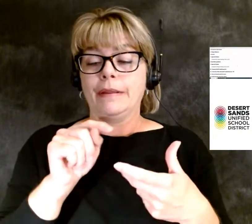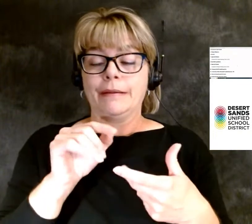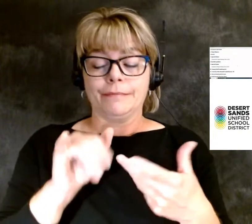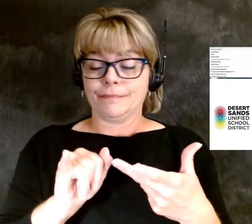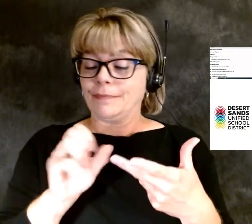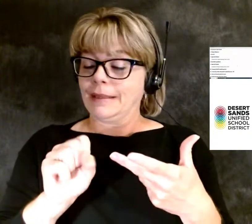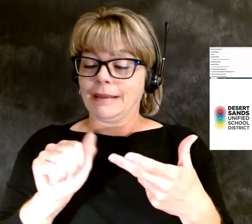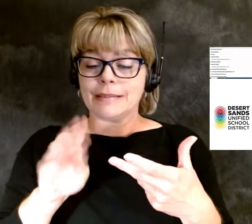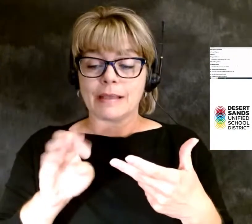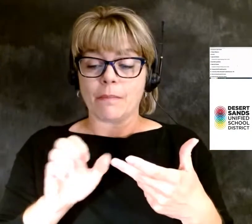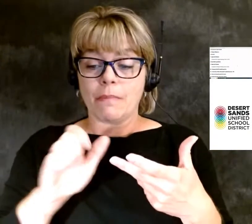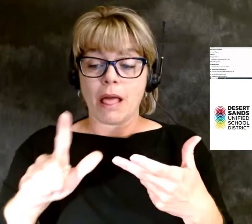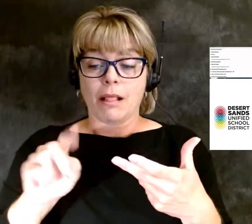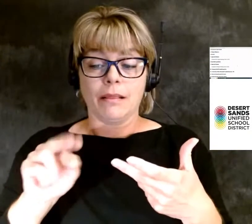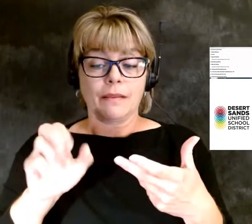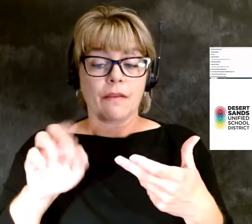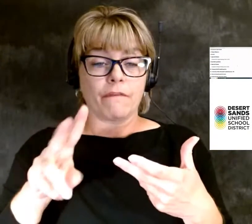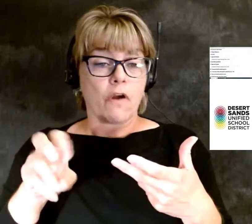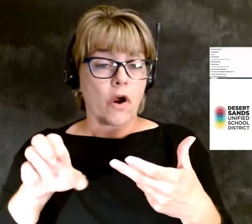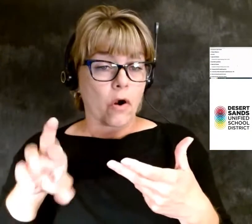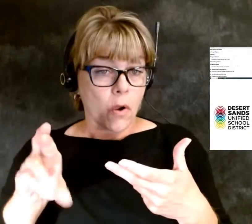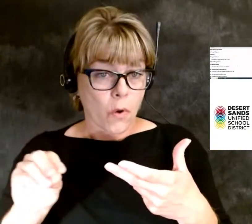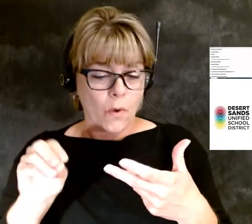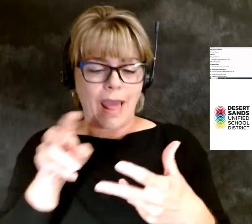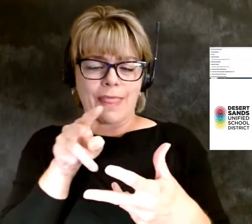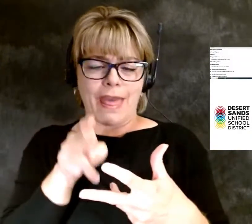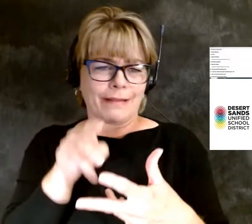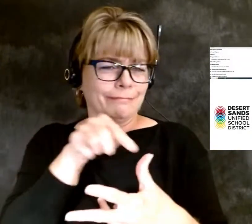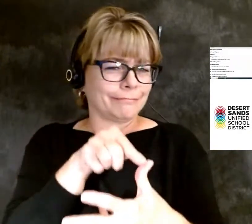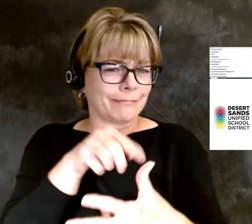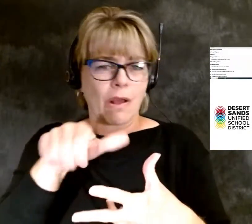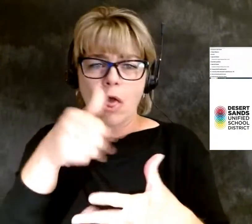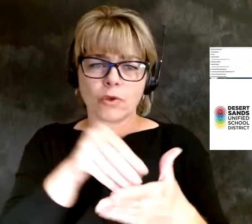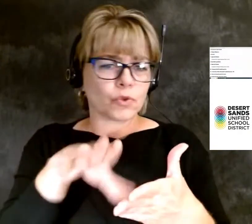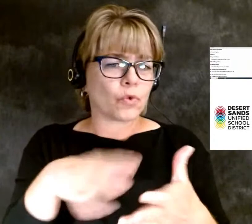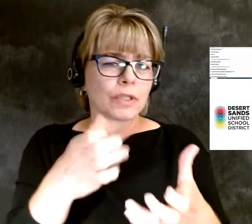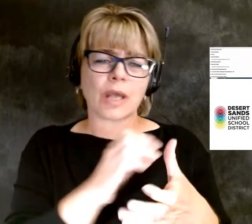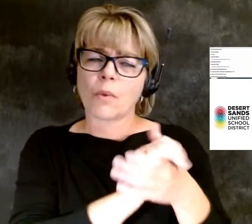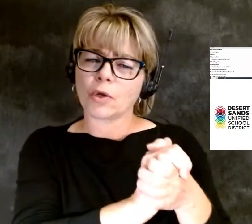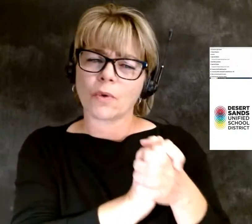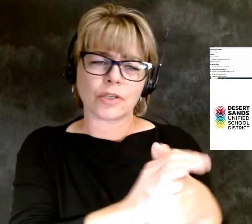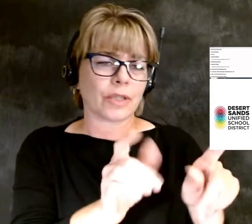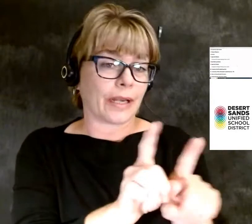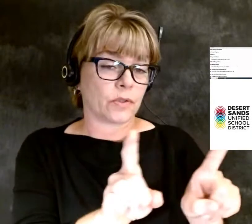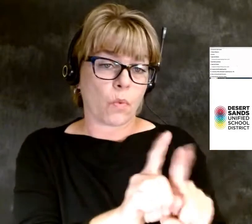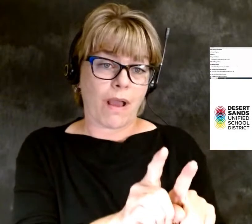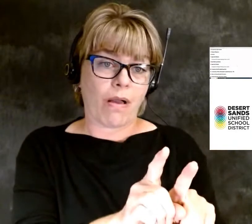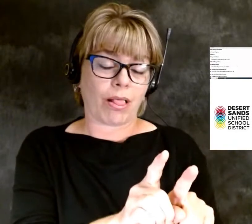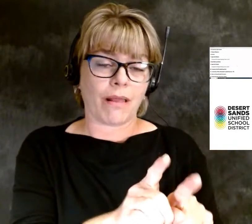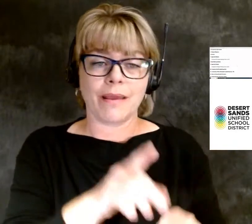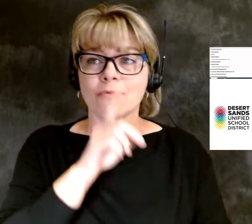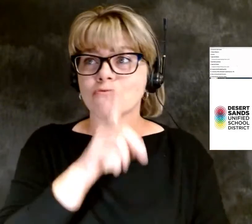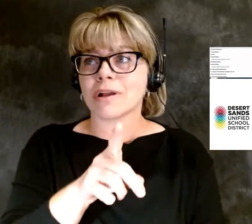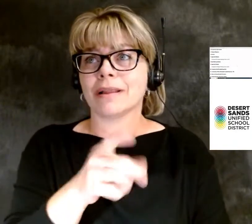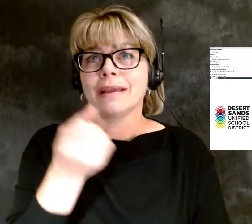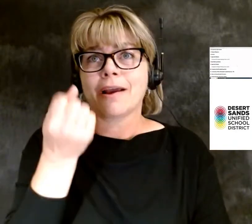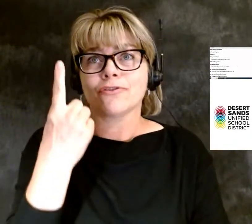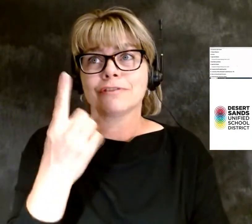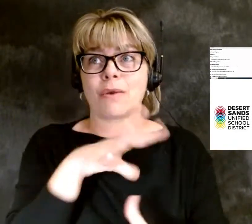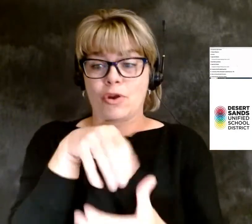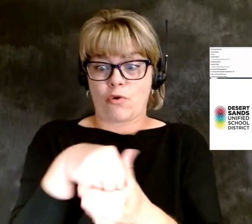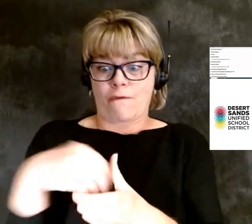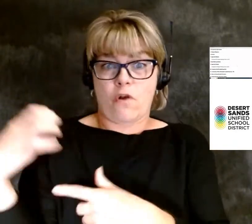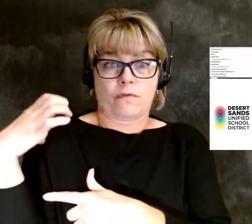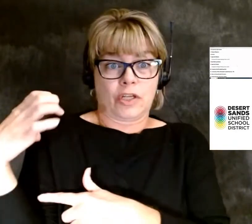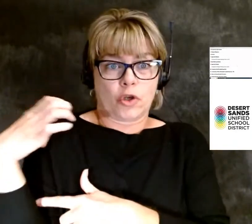want to congratulate you too. Who else did I have here? It's a labor of love when you're in coaching.